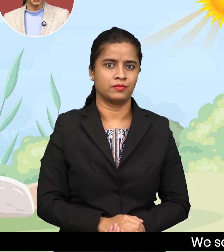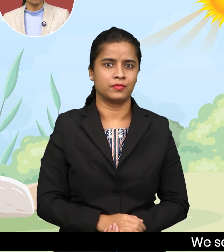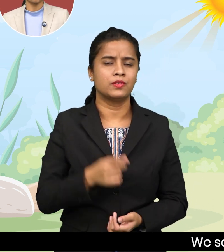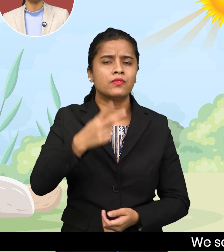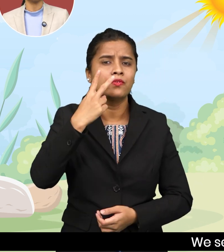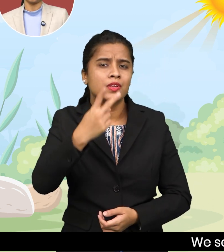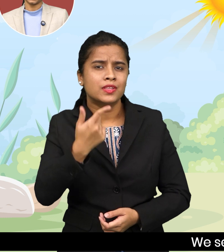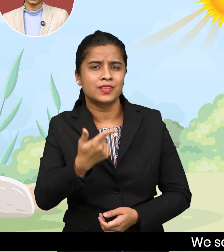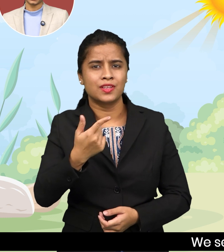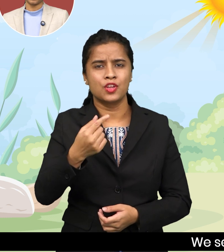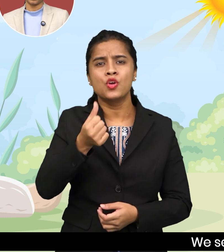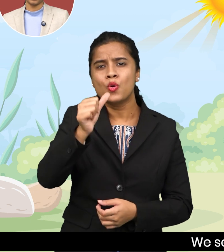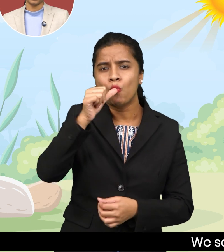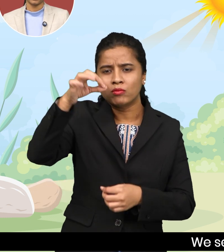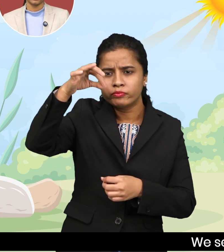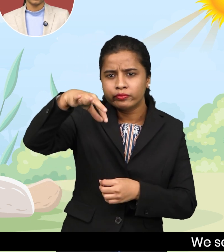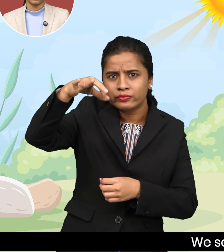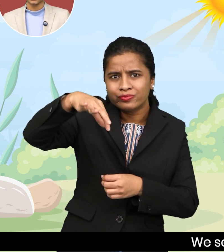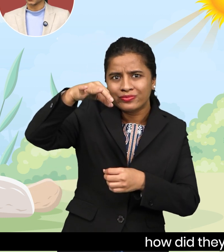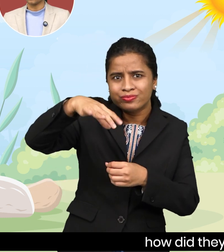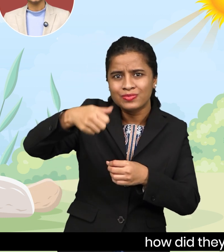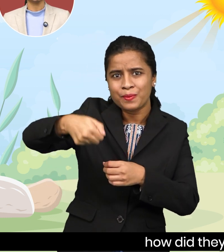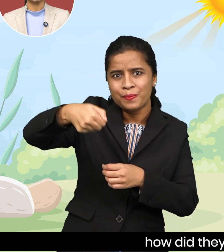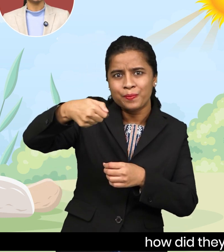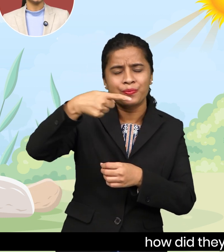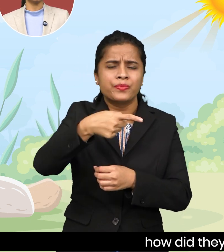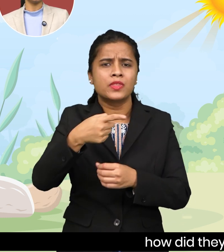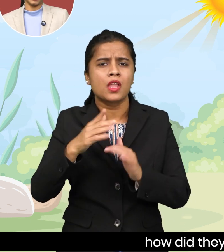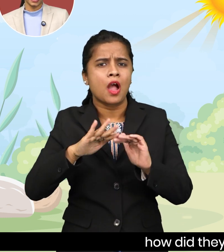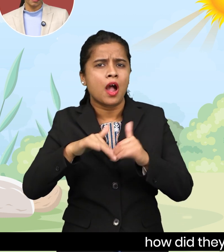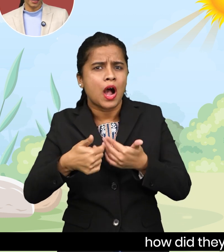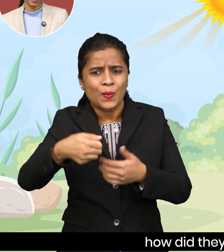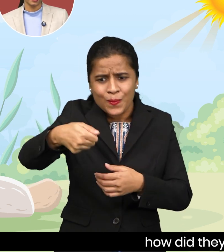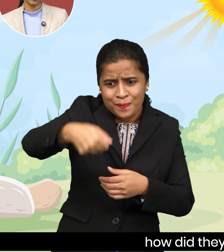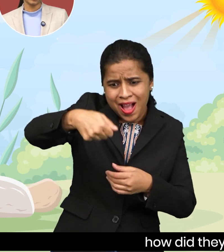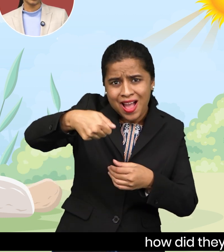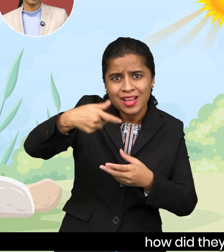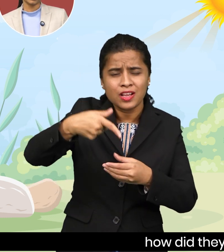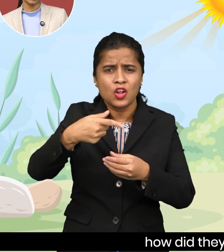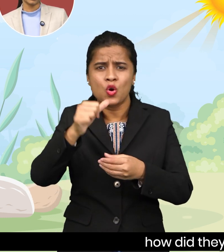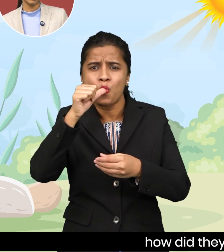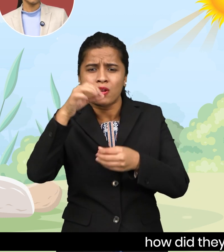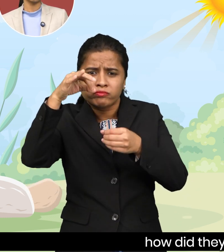We see water droplets. How did they get into the plastic bag?